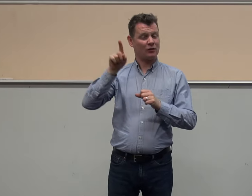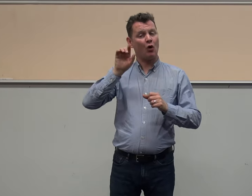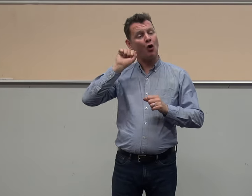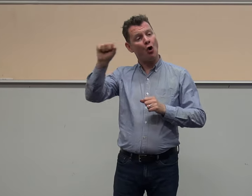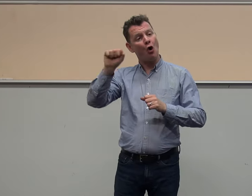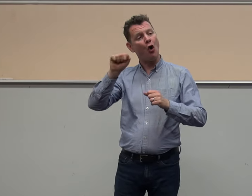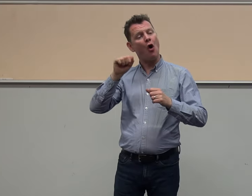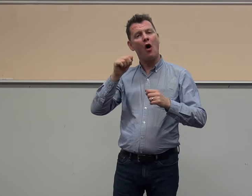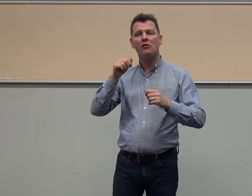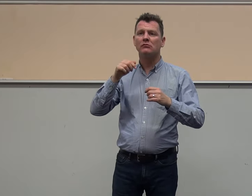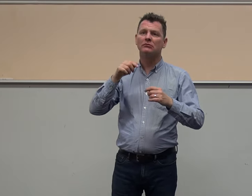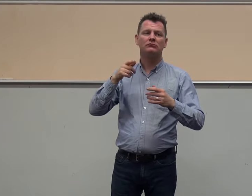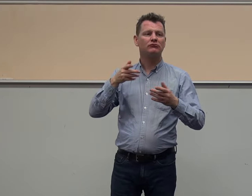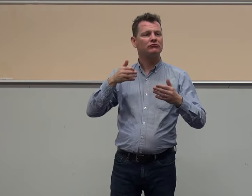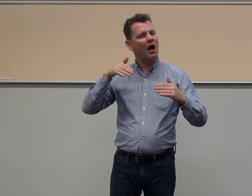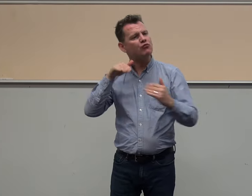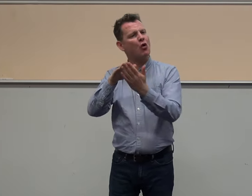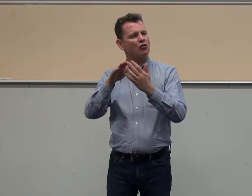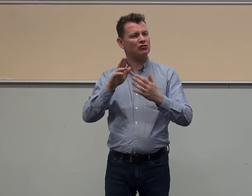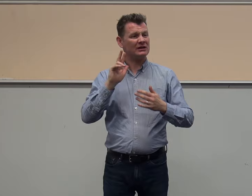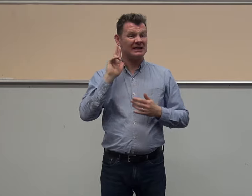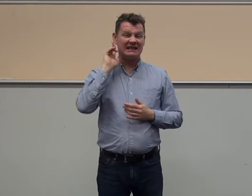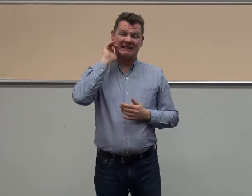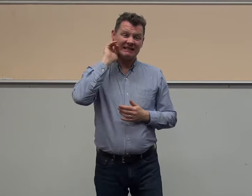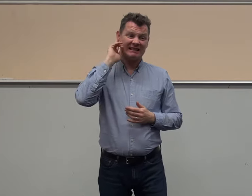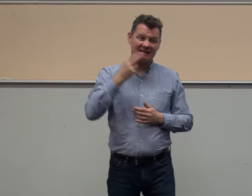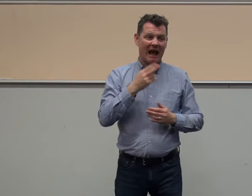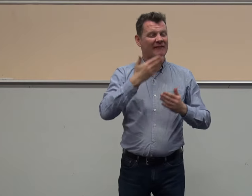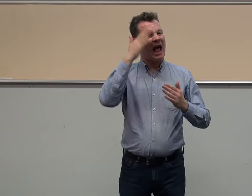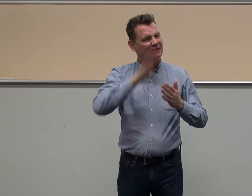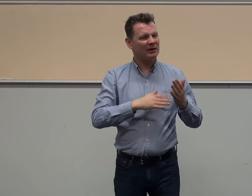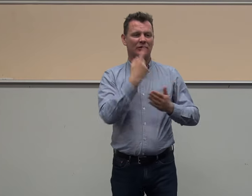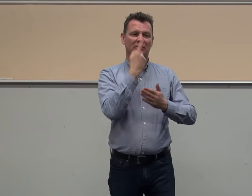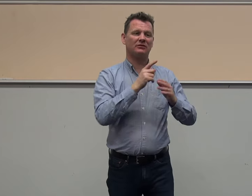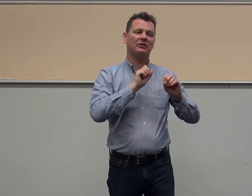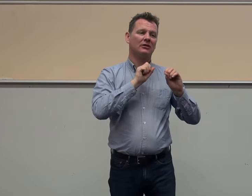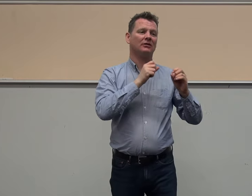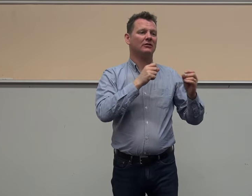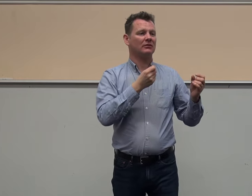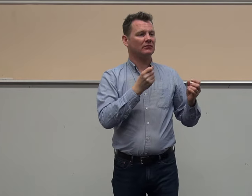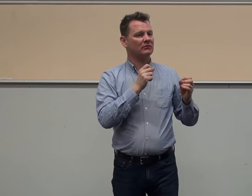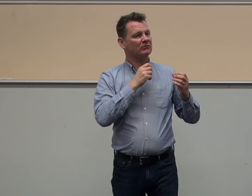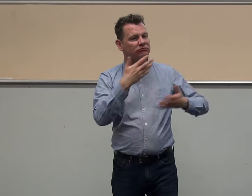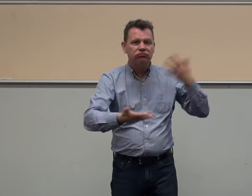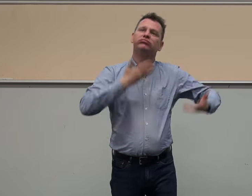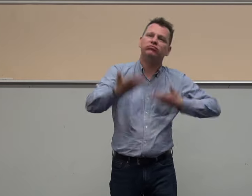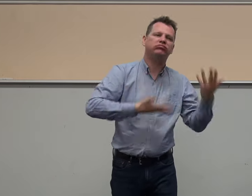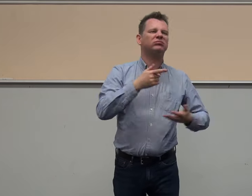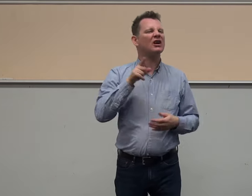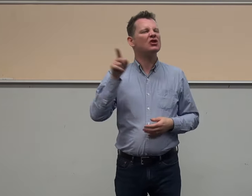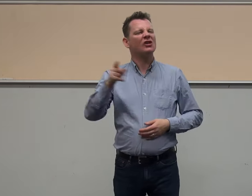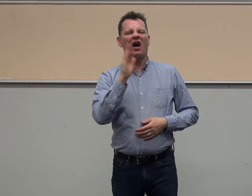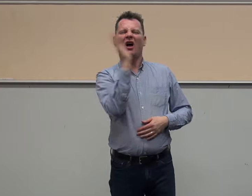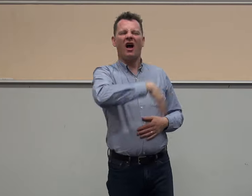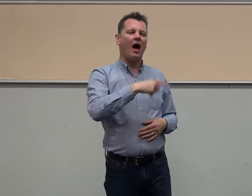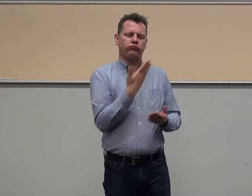you shouldn't put the deaf experience on stage because that's just banging on about being deaf over and over and over again. So she